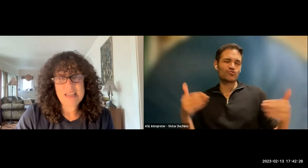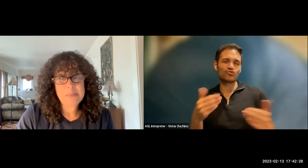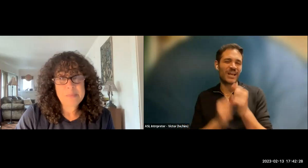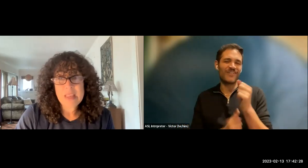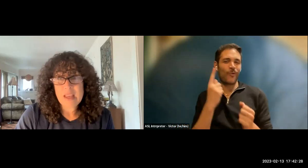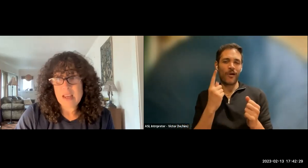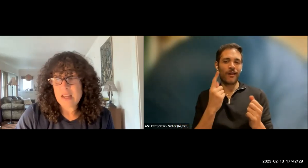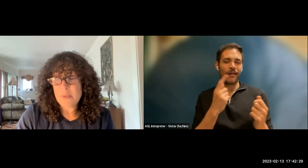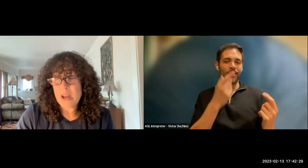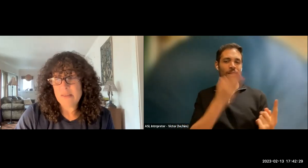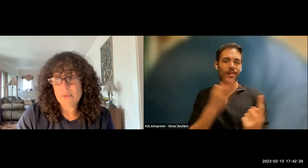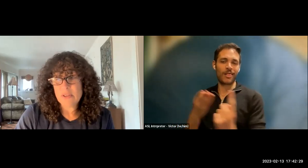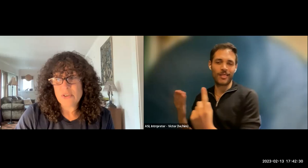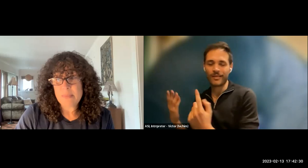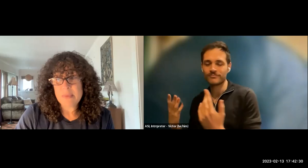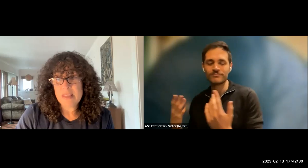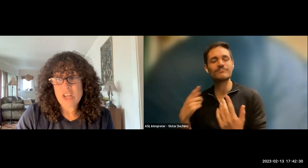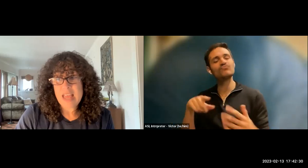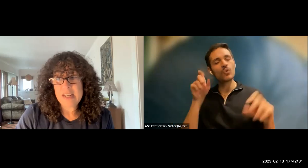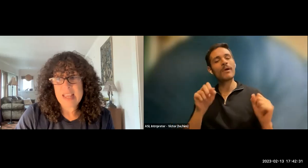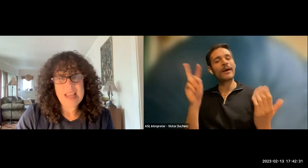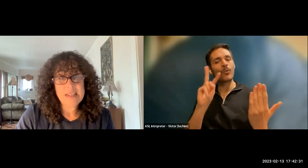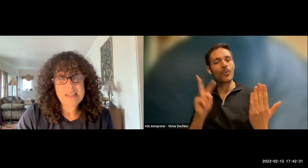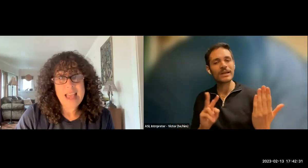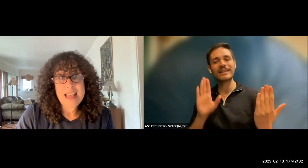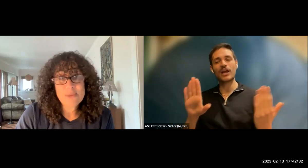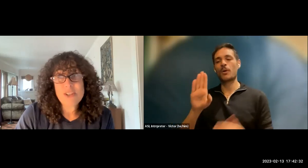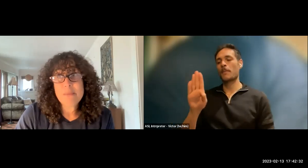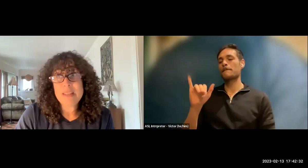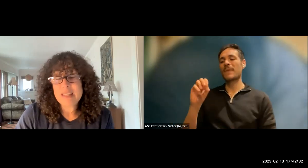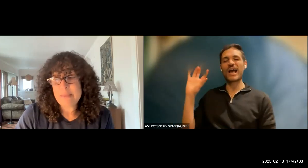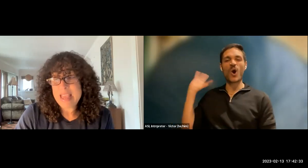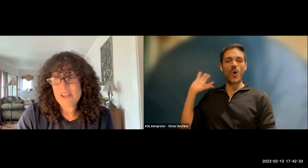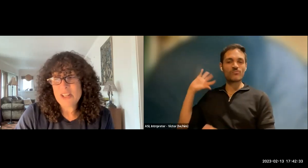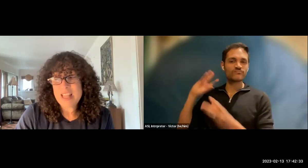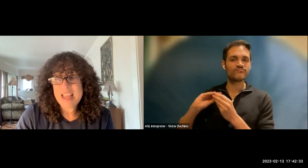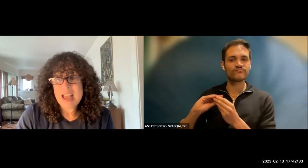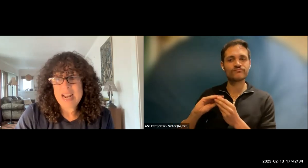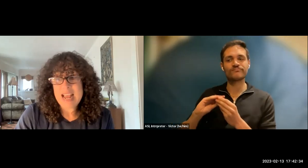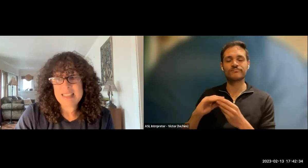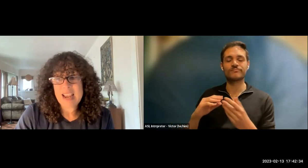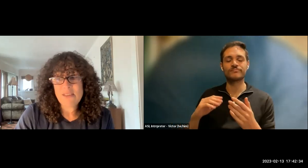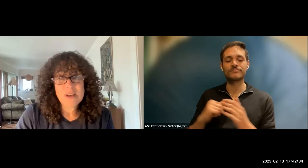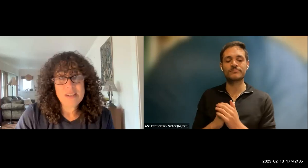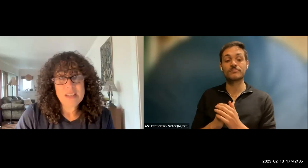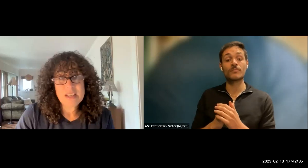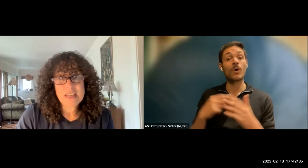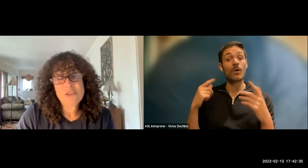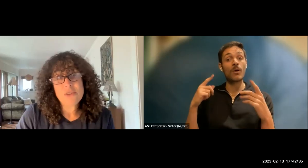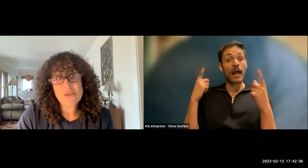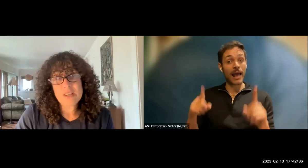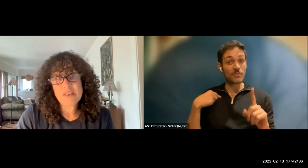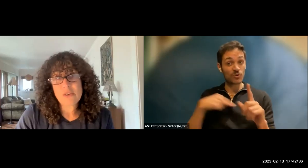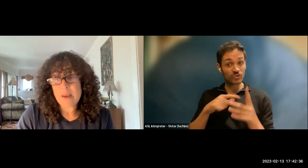as they come on. We'll drop them in the chat. And as we jump into the panel, I'm going to ask everyone